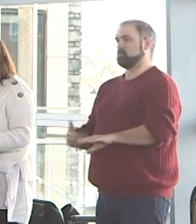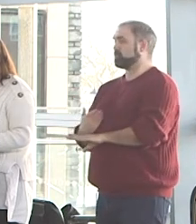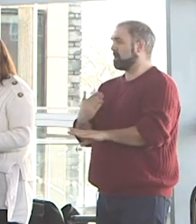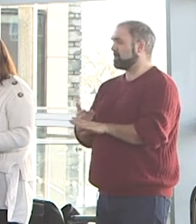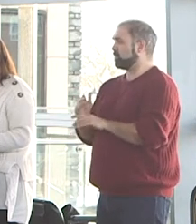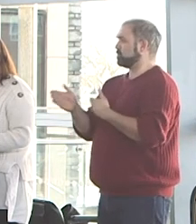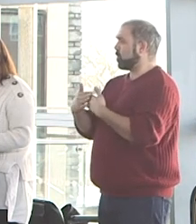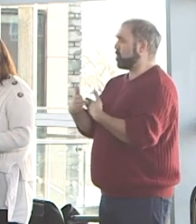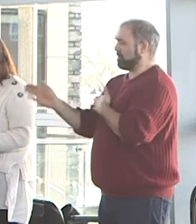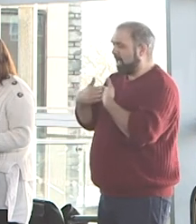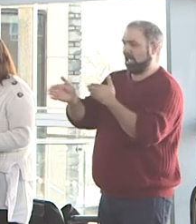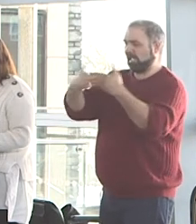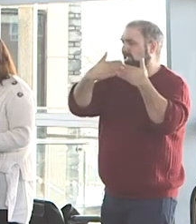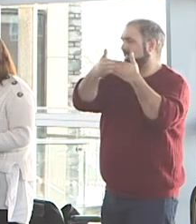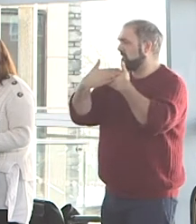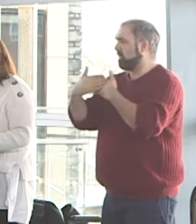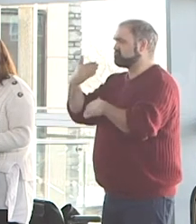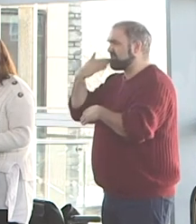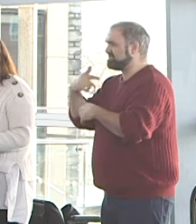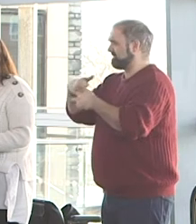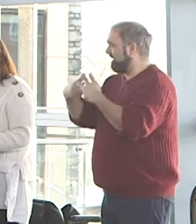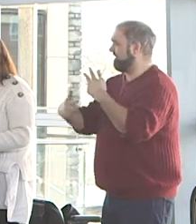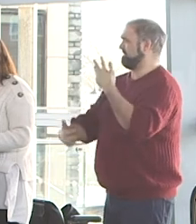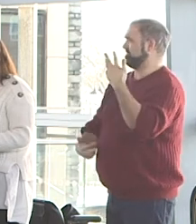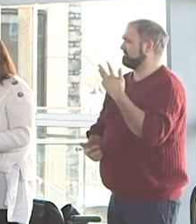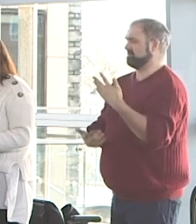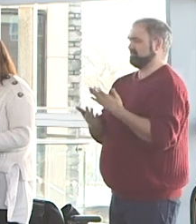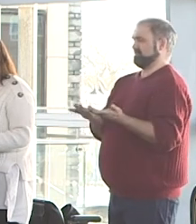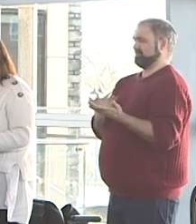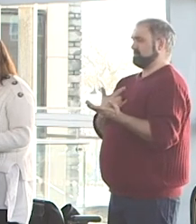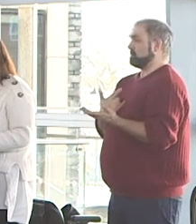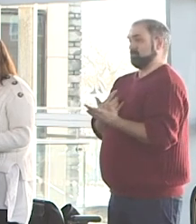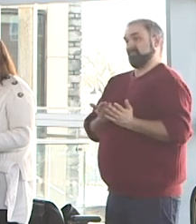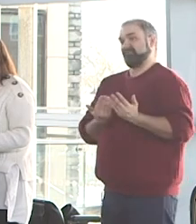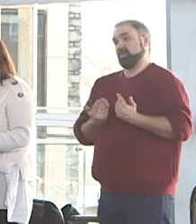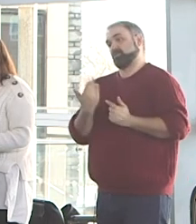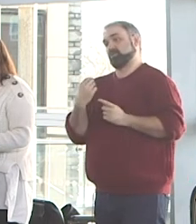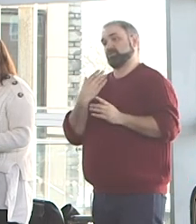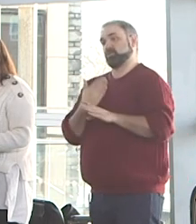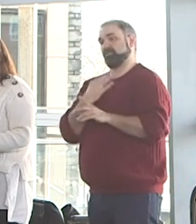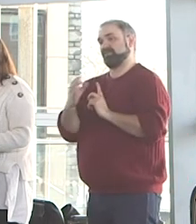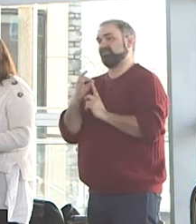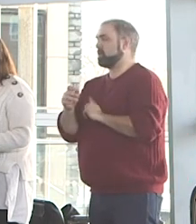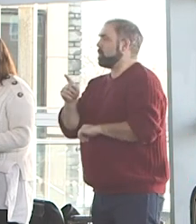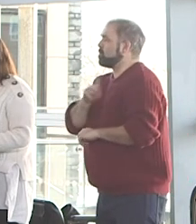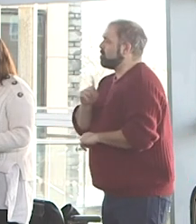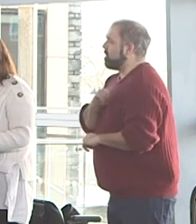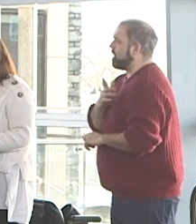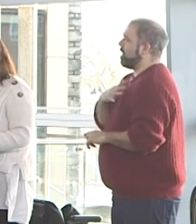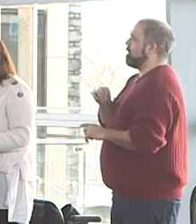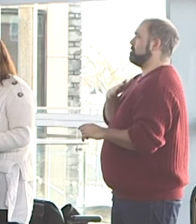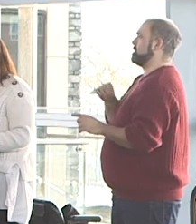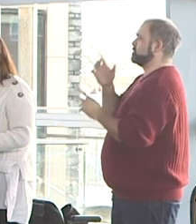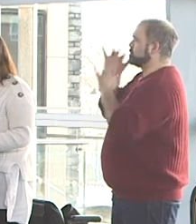many closed doors, so much racism, which I wasn't expecting. I was invited for job interviews because the companies needed to check a